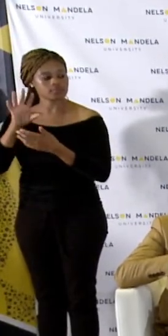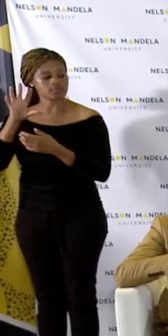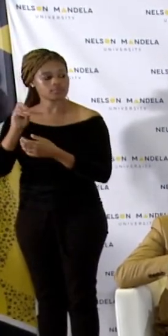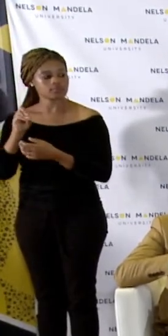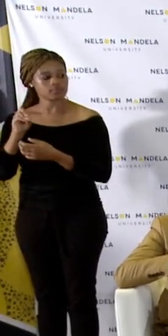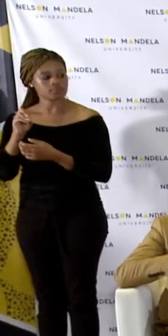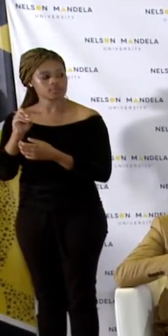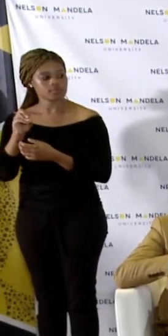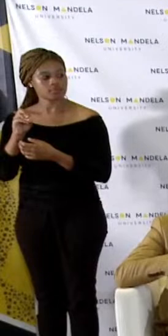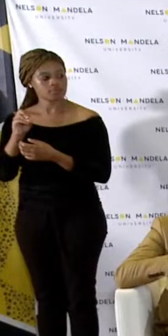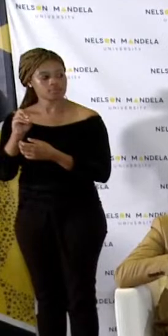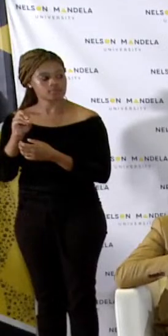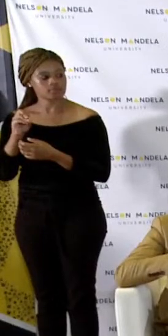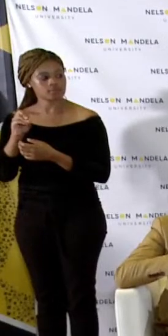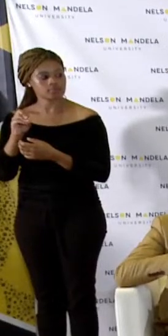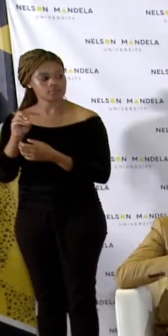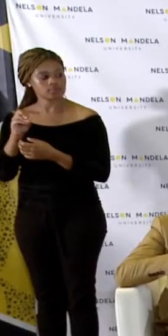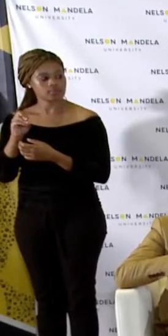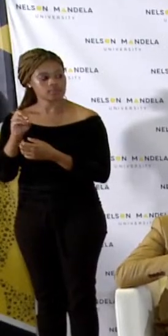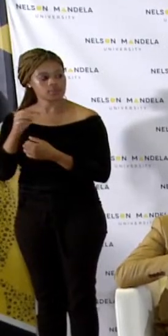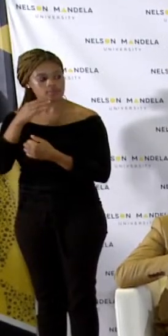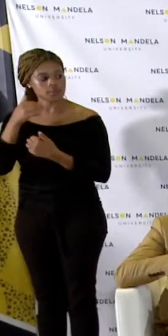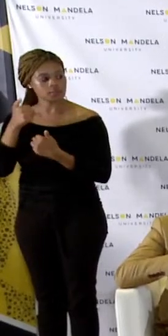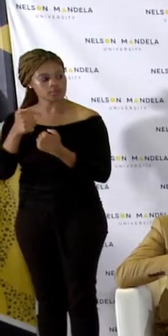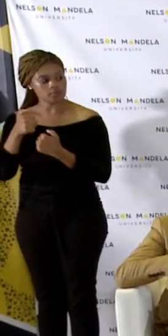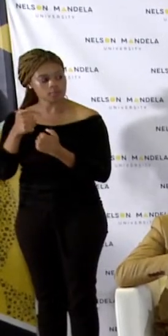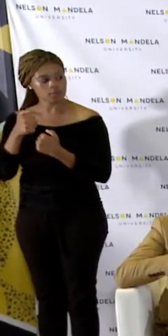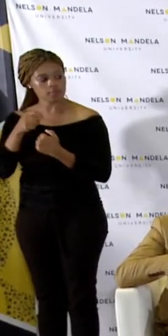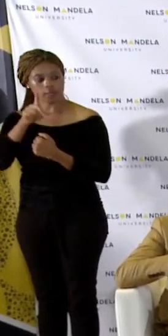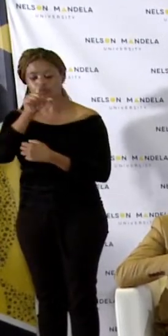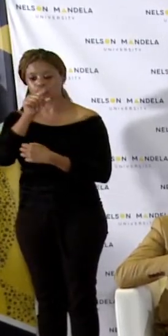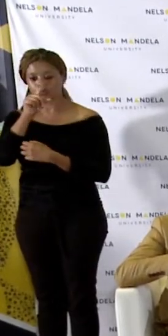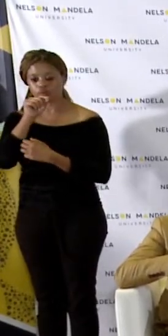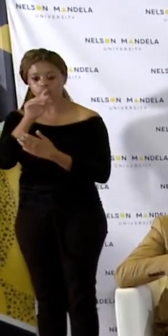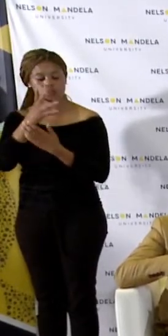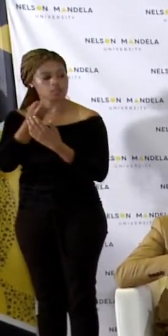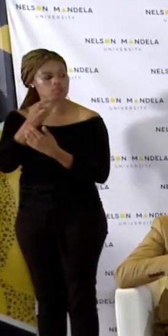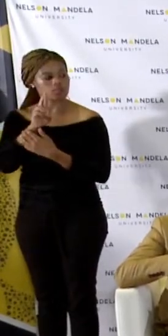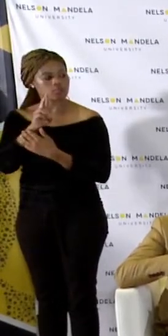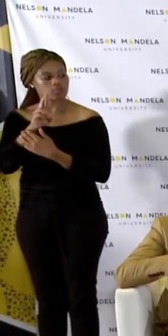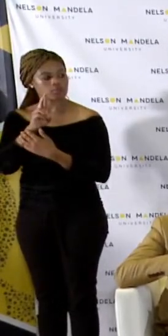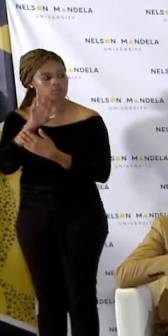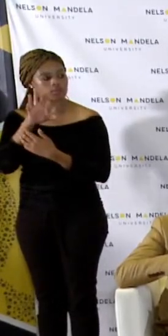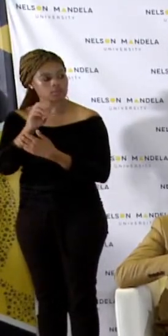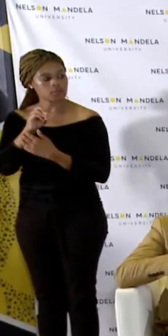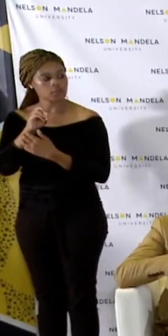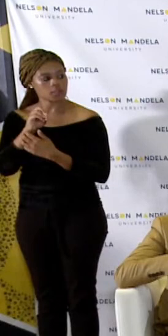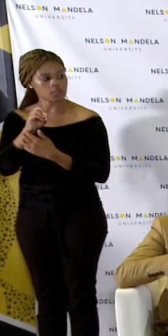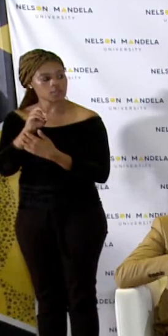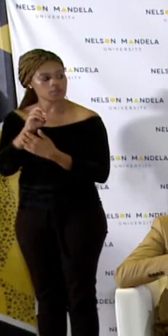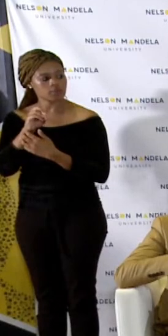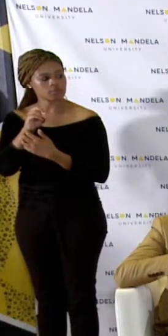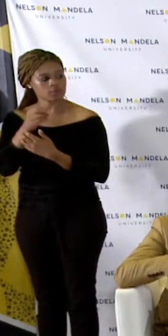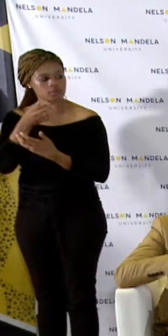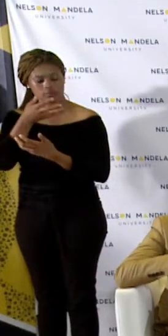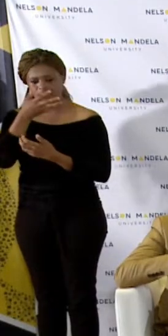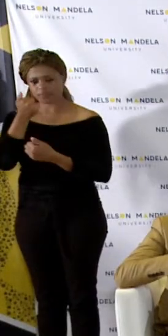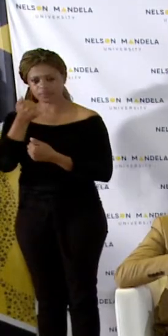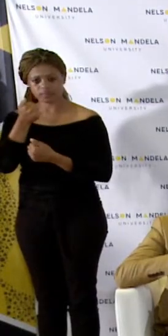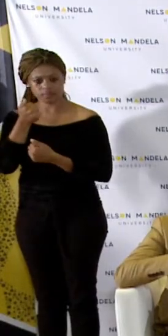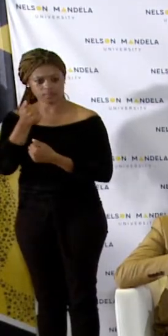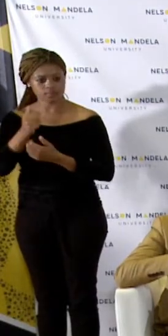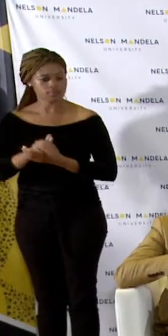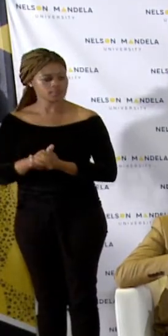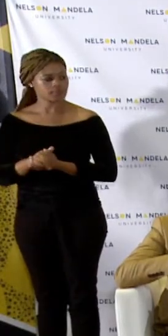there. He's either on his cell phone on Twitter, or alternatively he's videoing me, and I'm not sure if I gave my